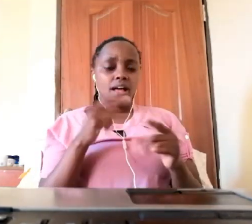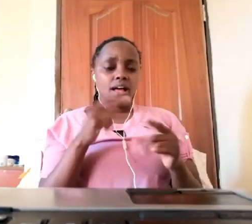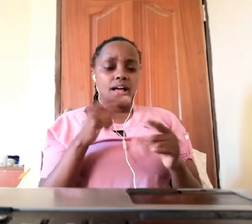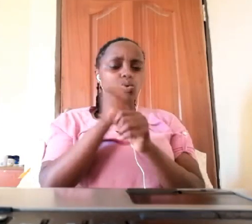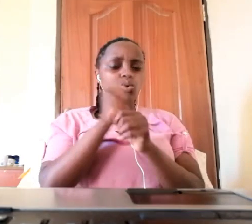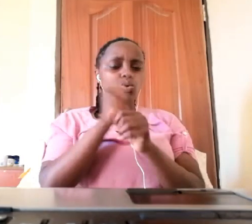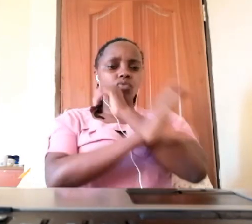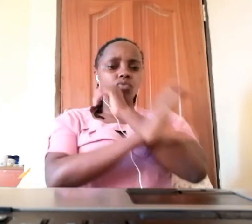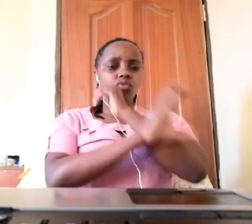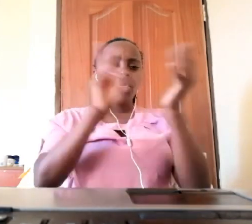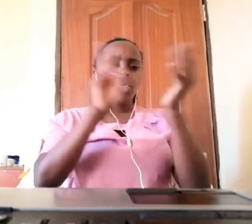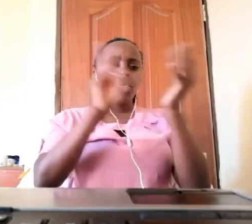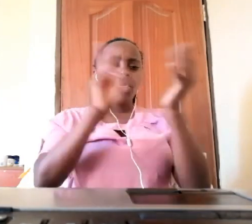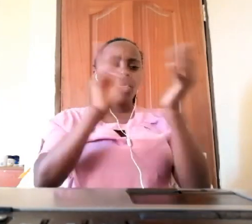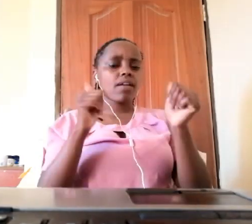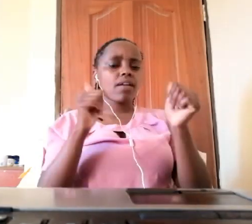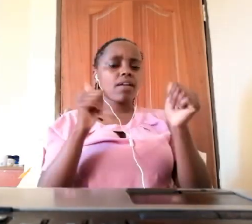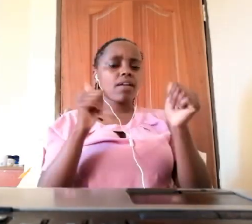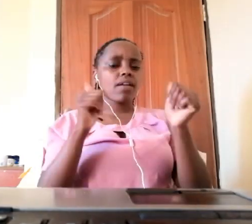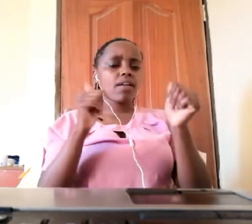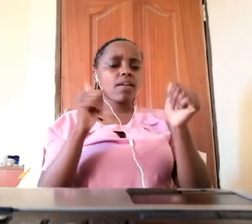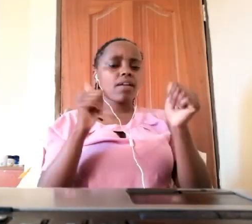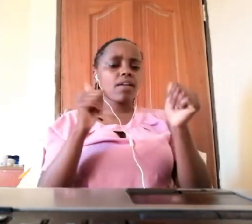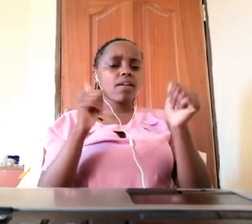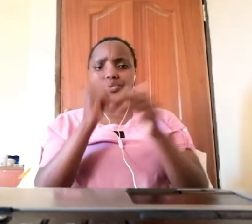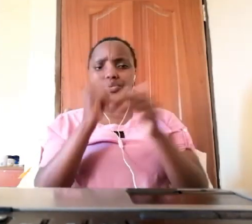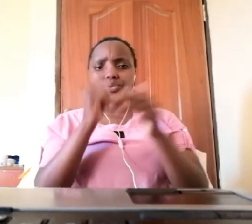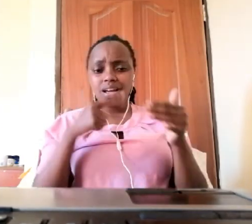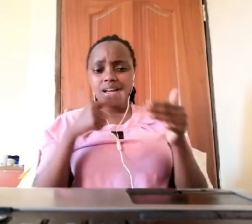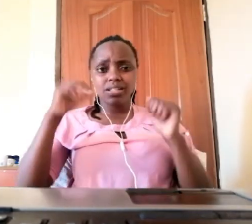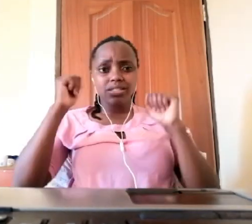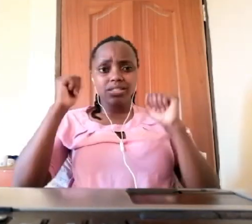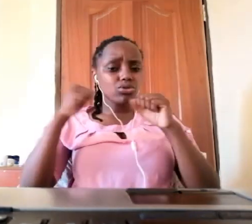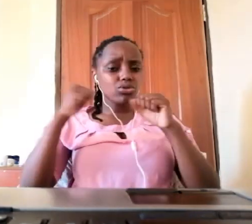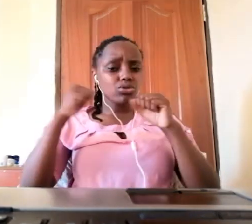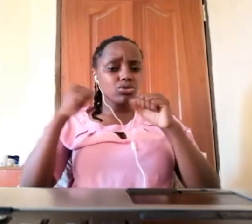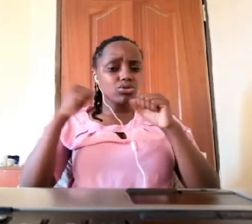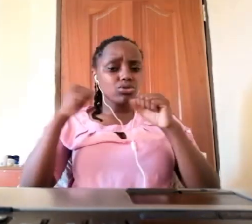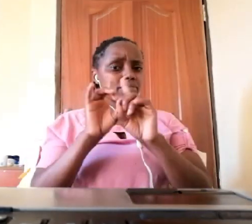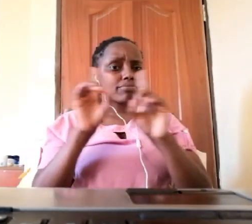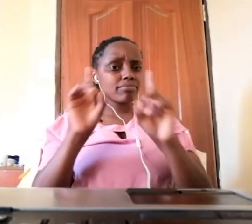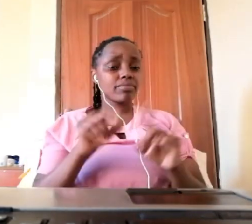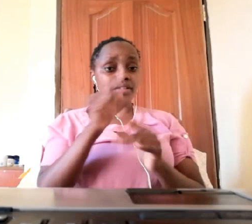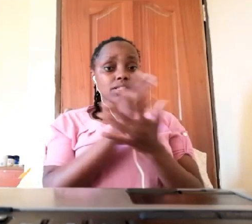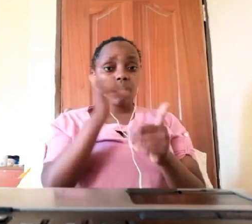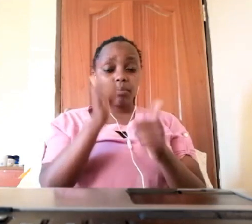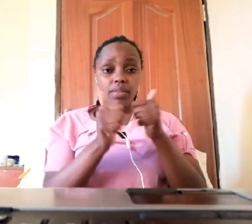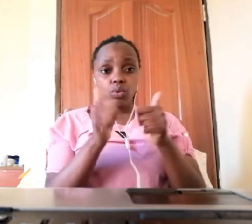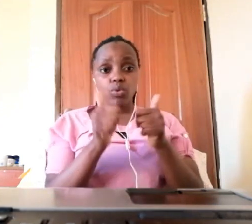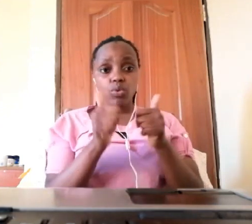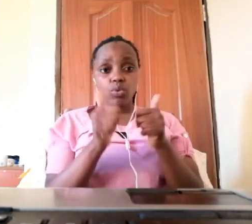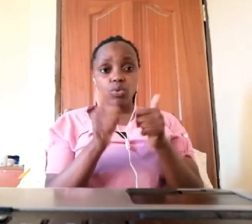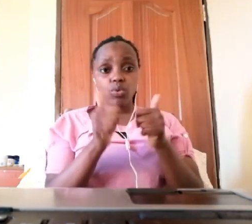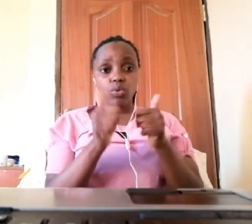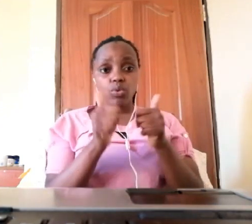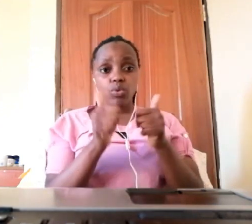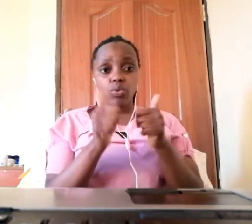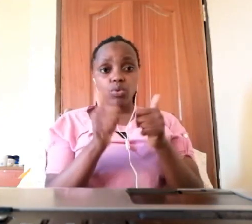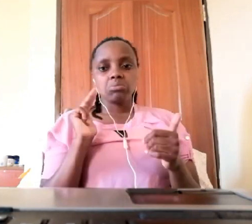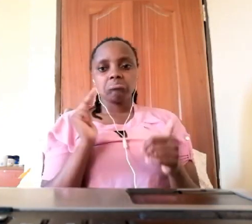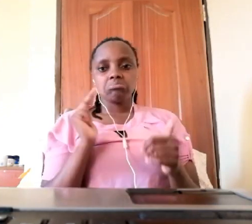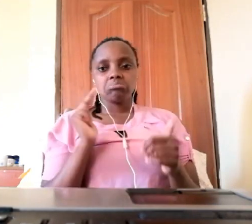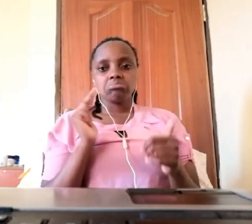yet ratified the Charter? What do we do? Are we in a position to do anything? So that is something that I also will be raising with